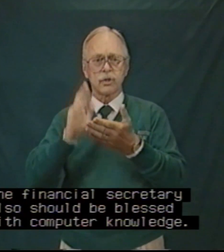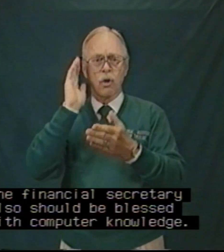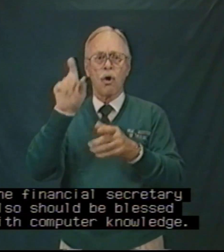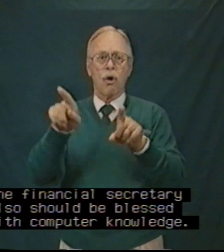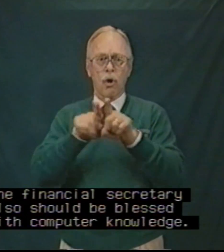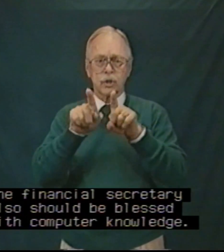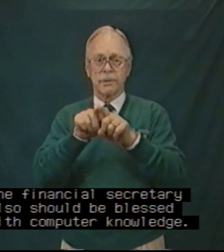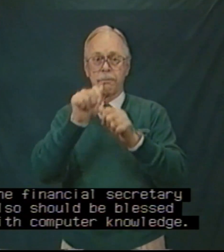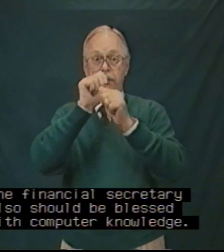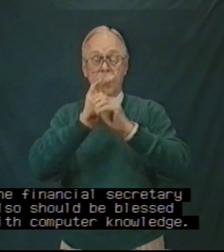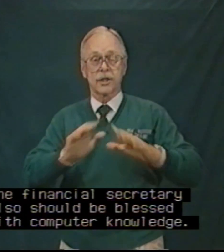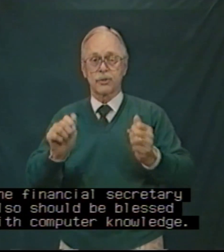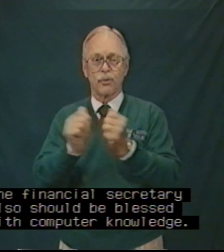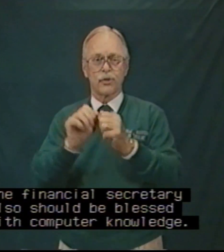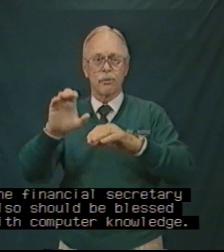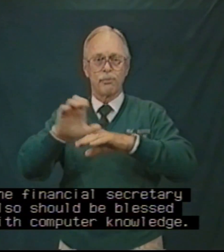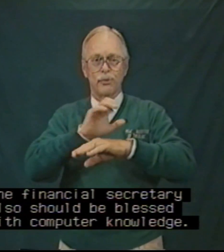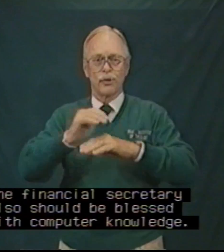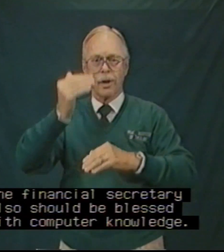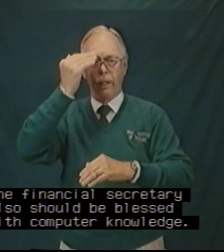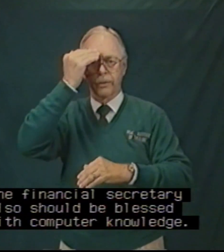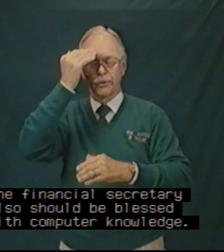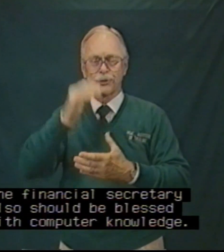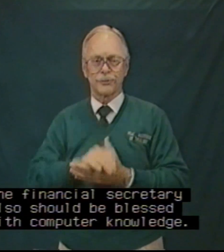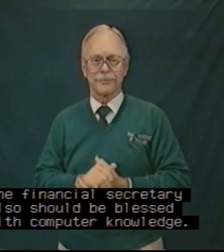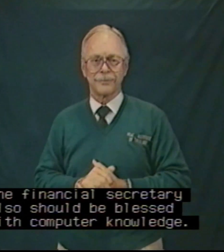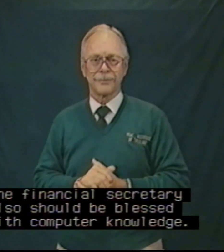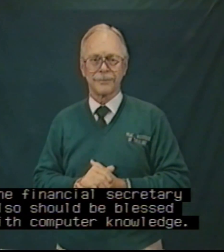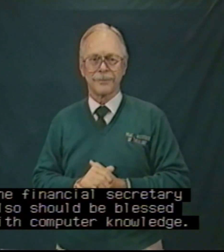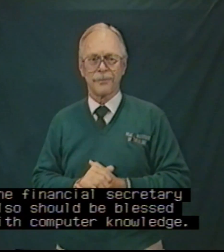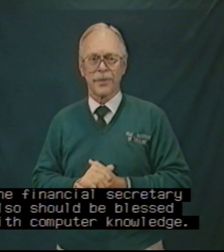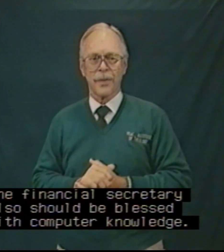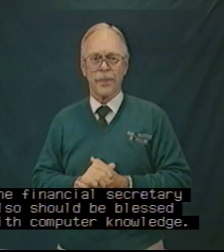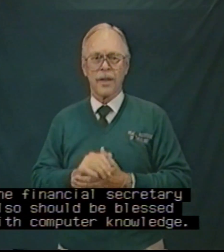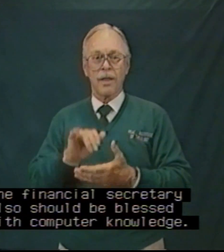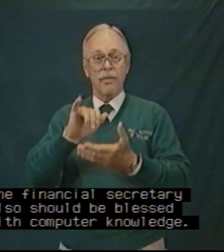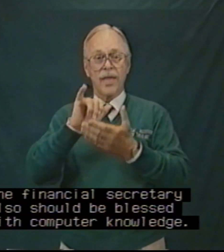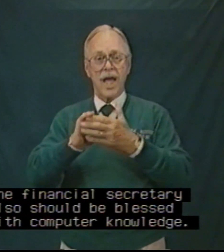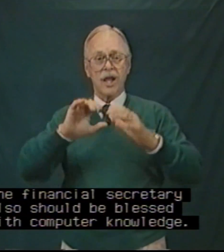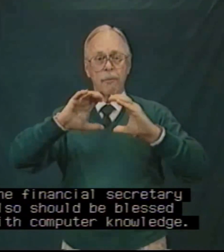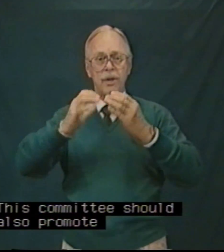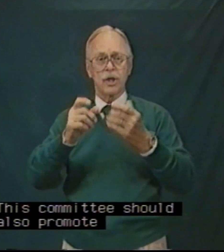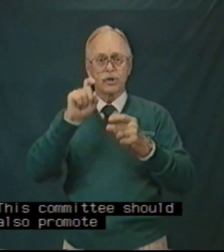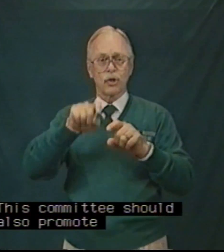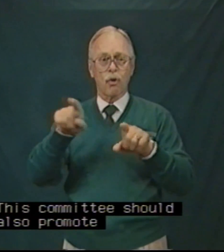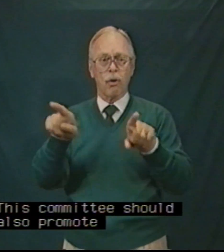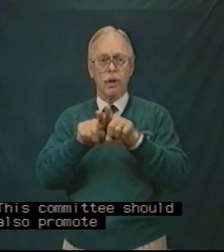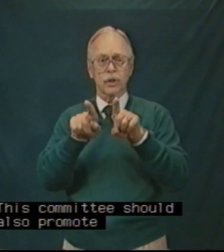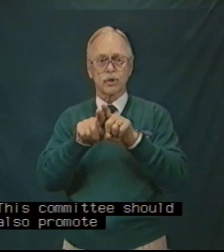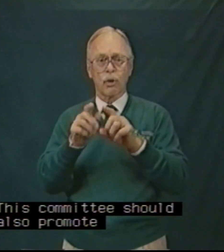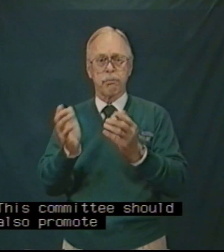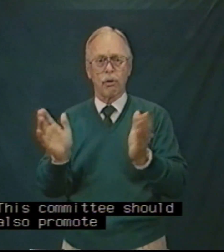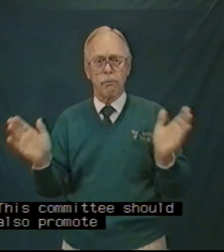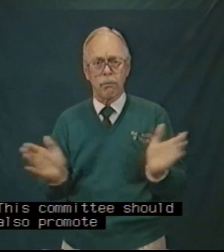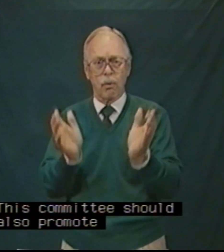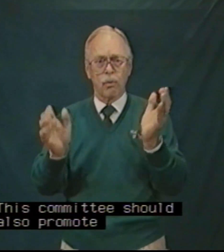promote the Lutheran Church Extension Fund, and should send representatives to the Aid Association for